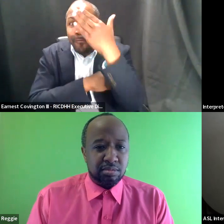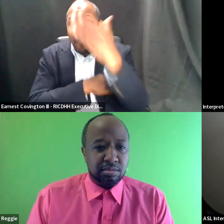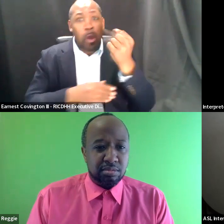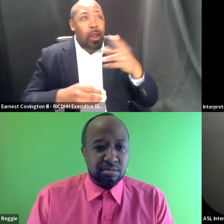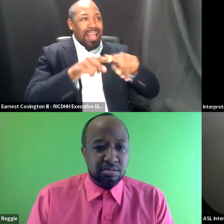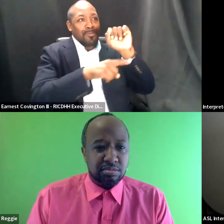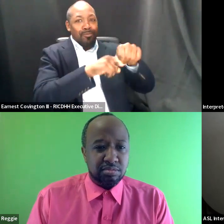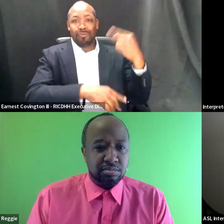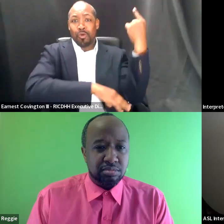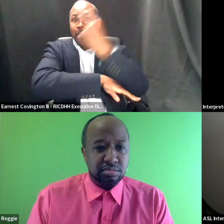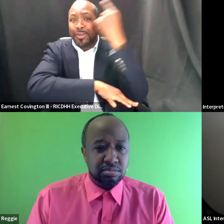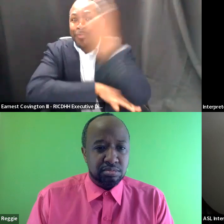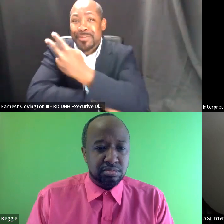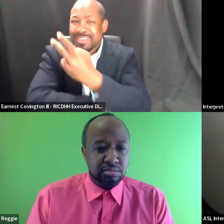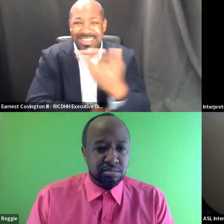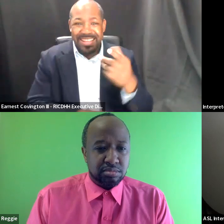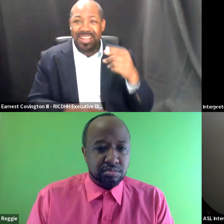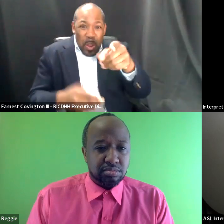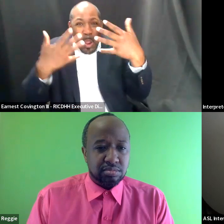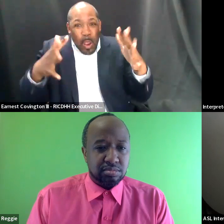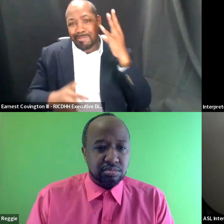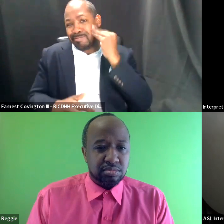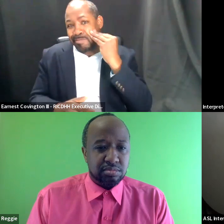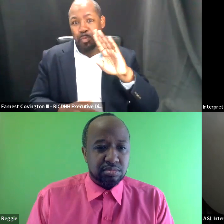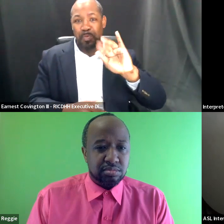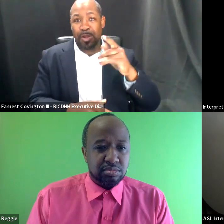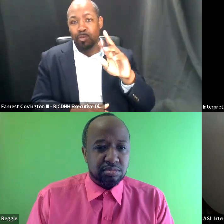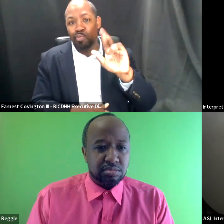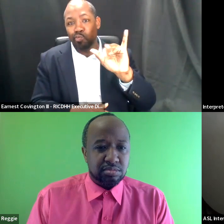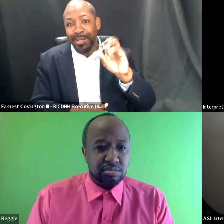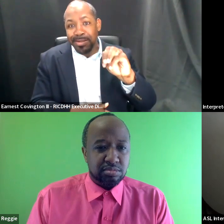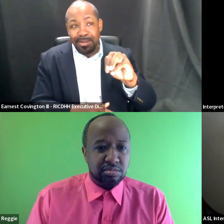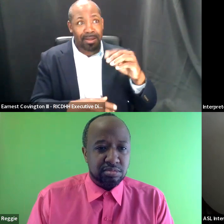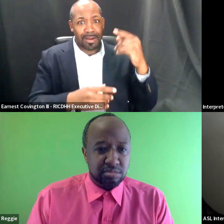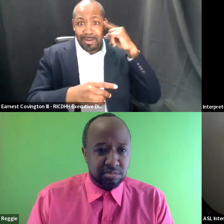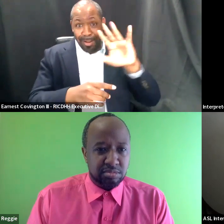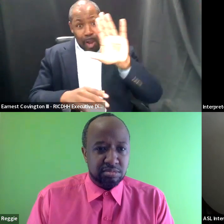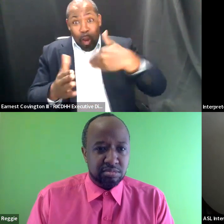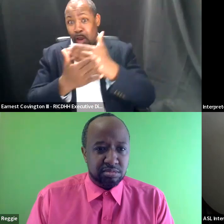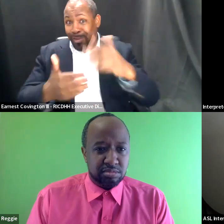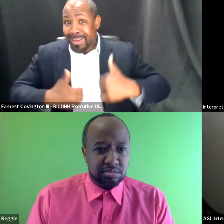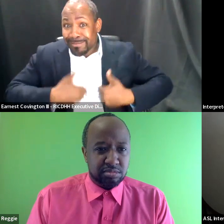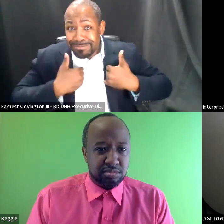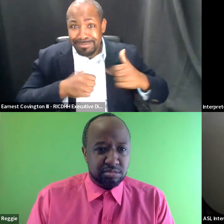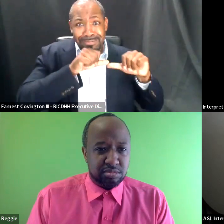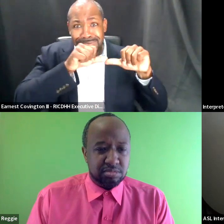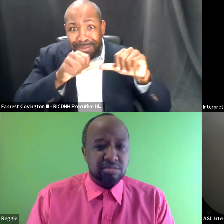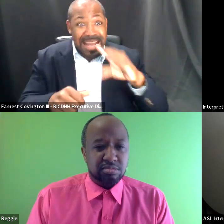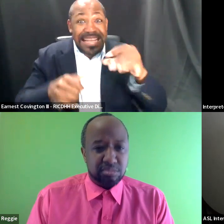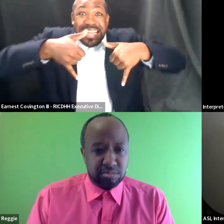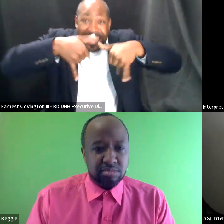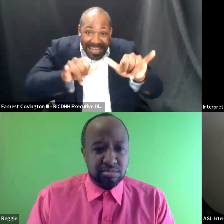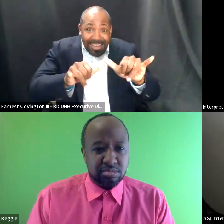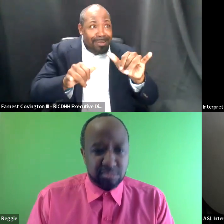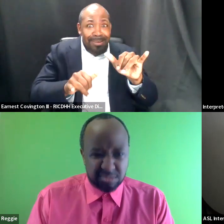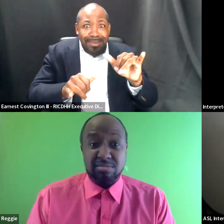and prevalent, and it's not going to go away overnight. It's not something we're going to overcome in a day or two. It's